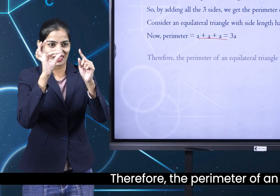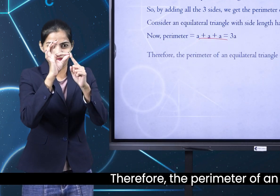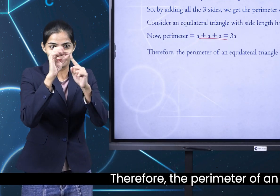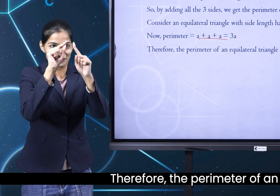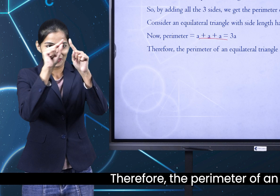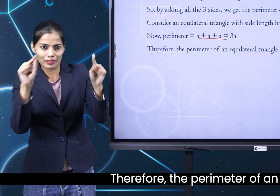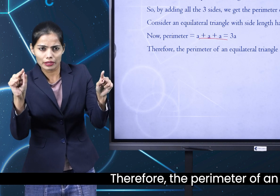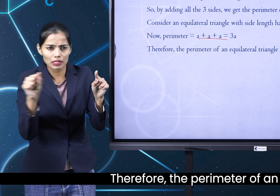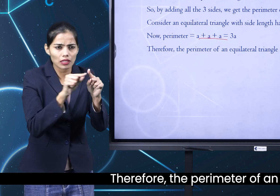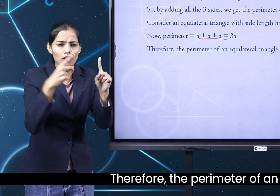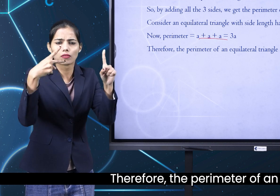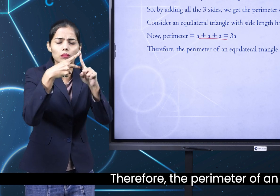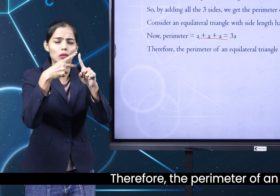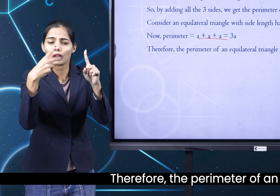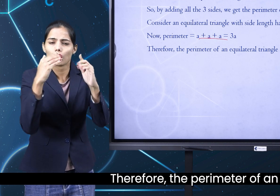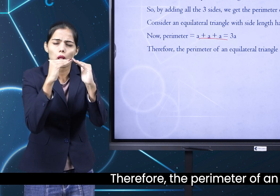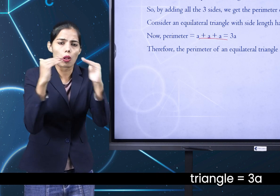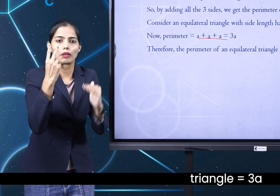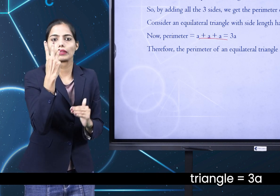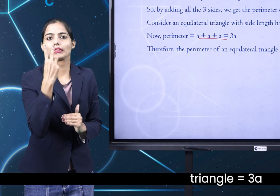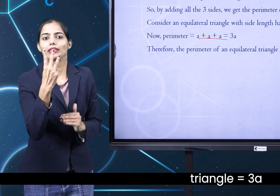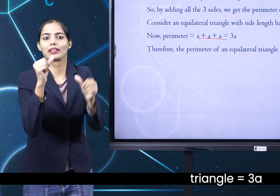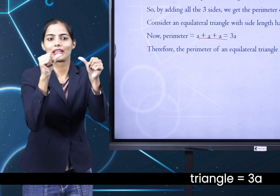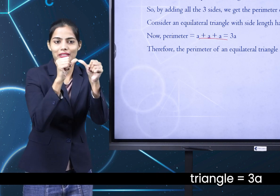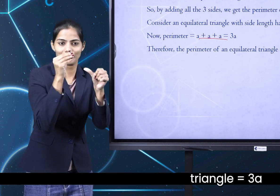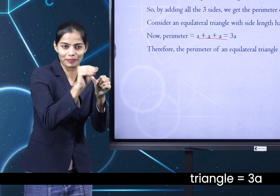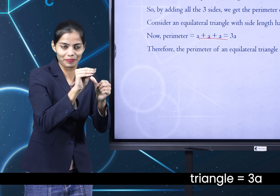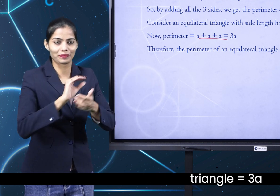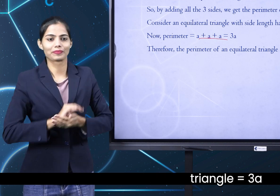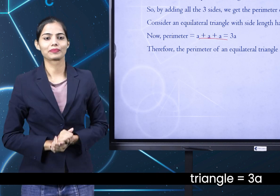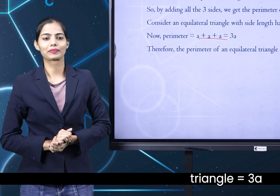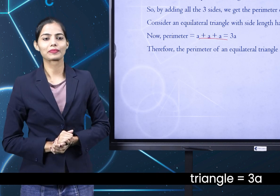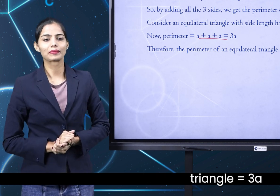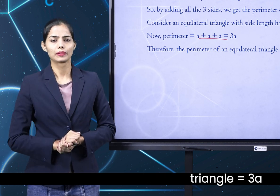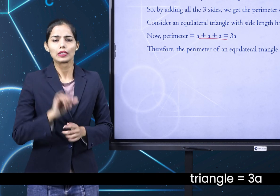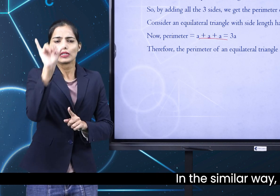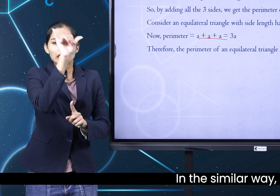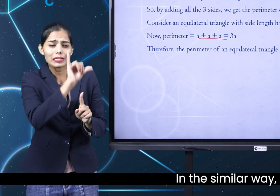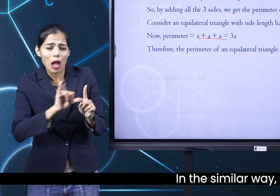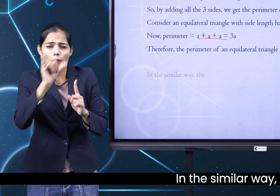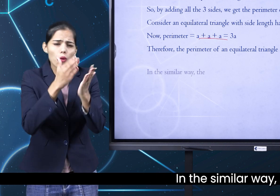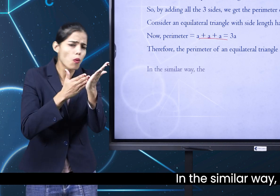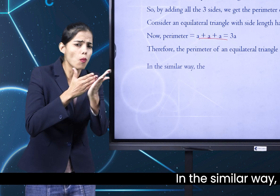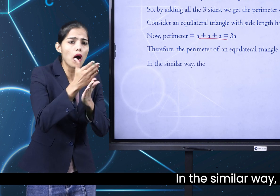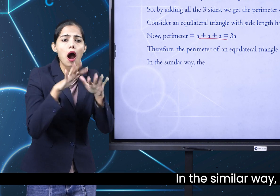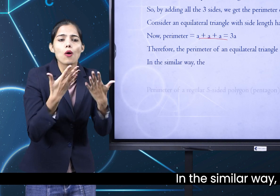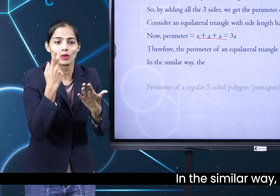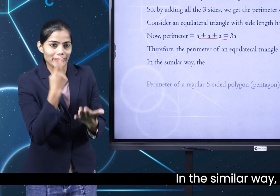Therefore, the perimeter of an equilateral triangle is equal to 3A. In the similar way,